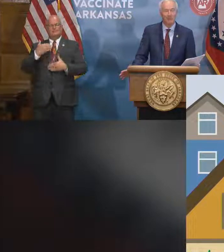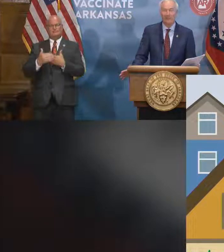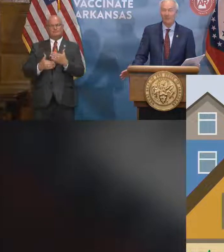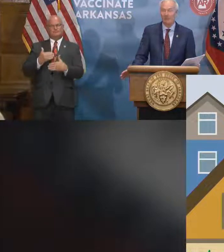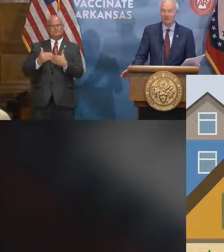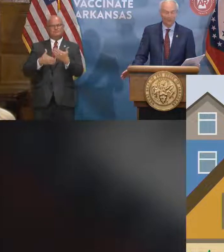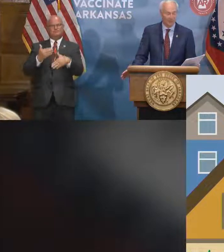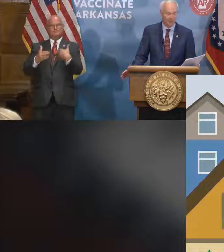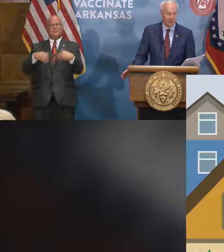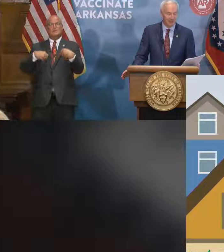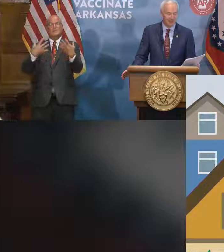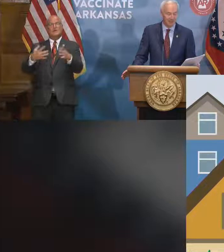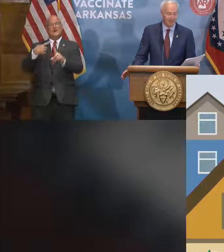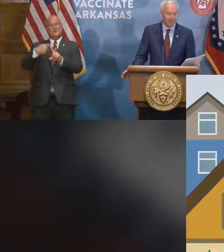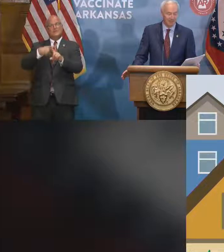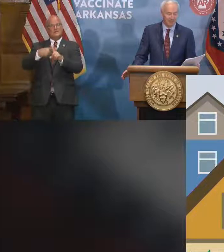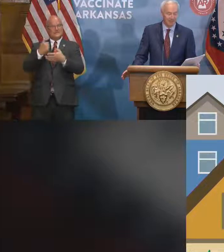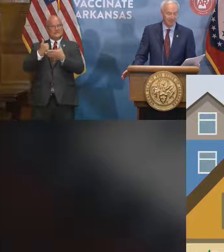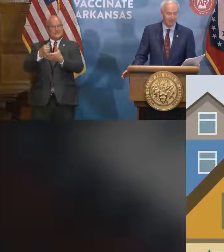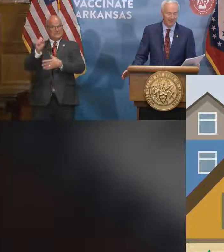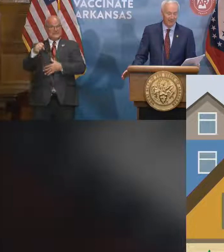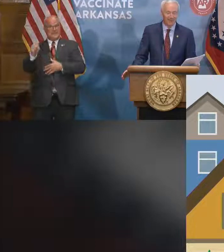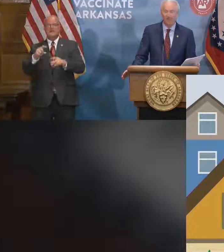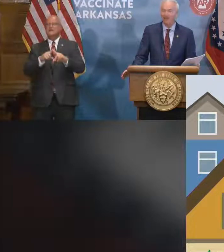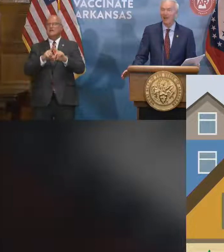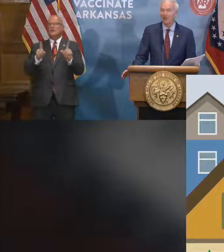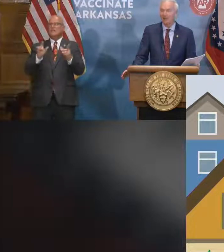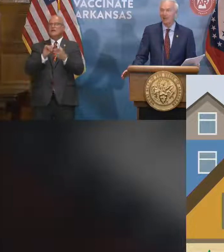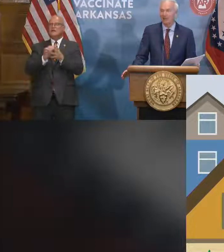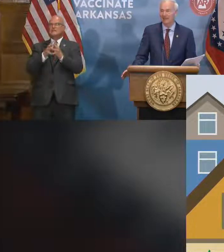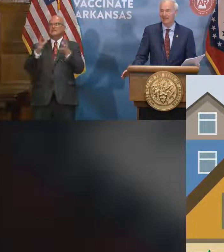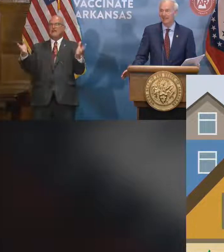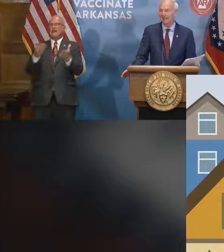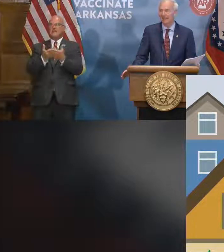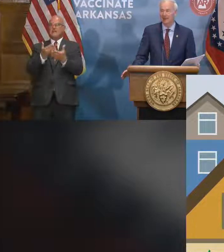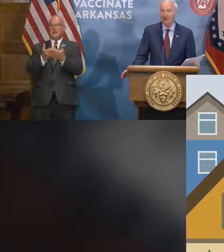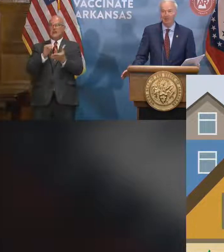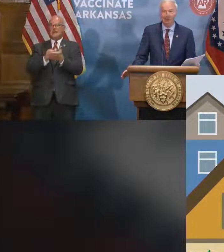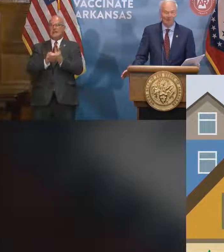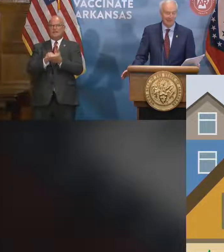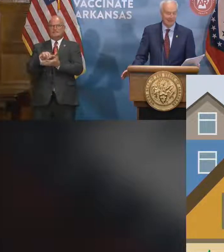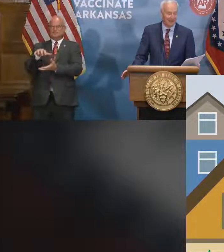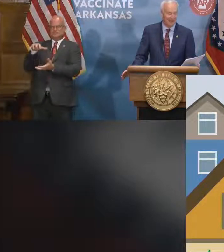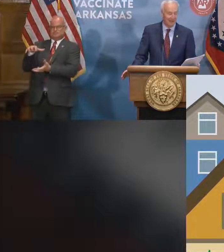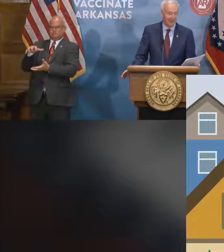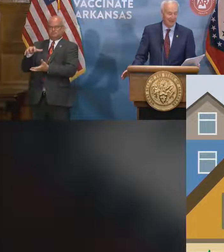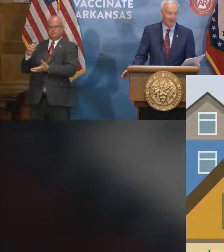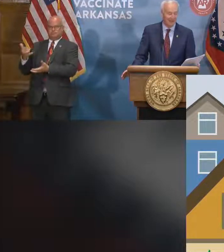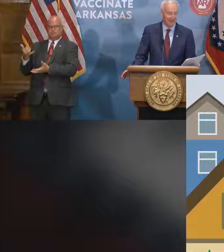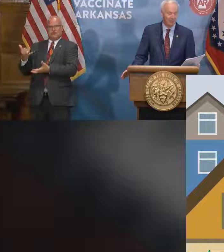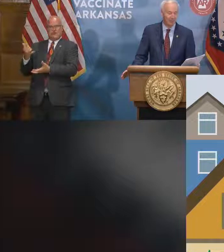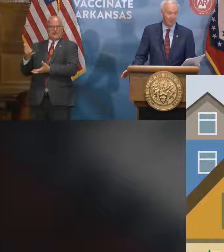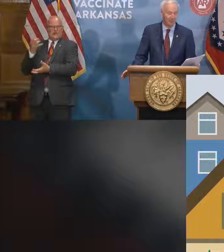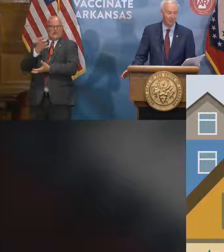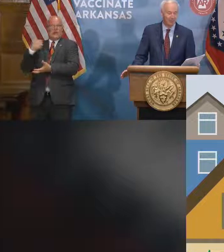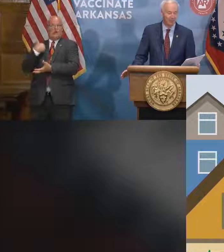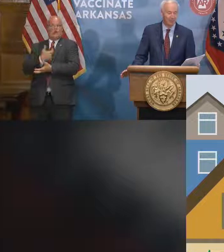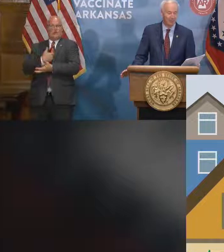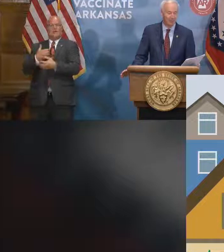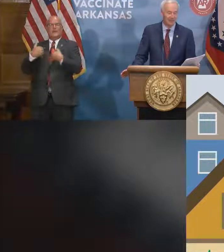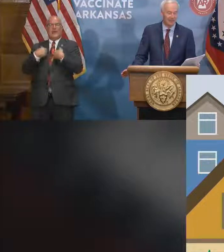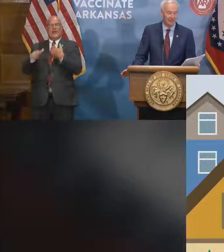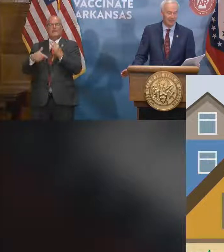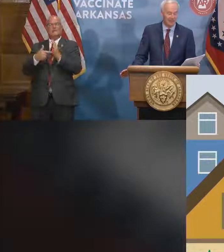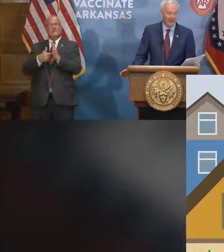want to provide this rental assistance, but that's a lot of money that's in the pot right now, and we want to get